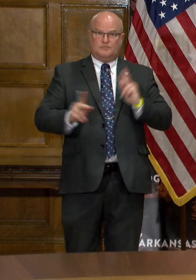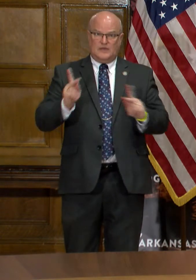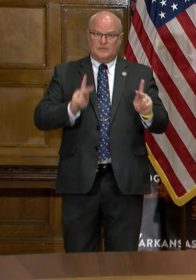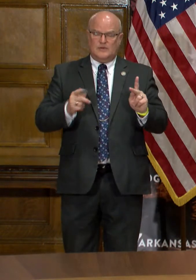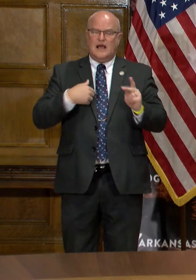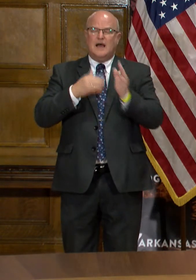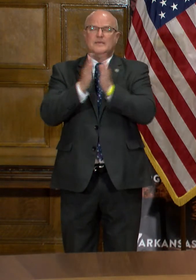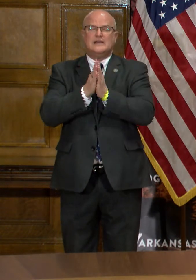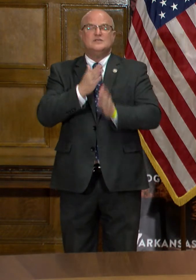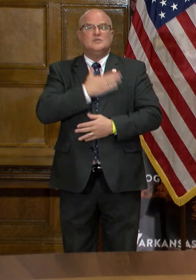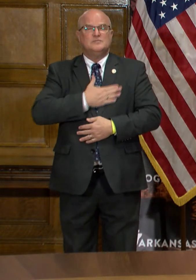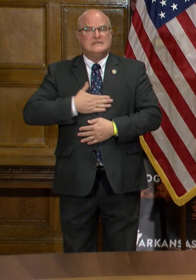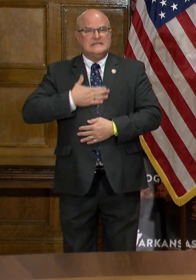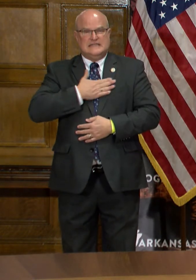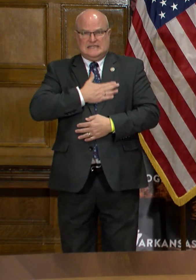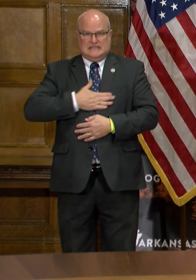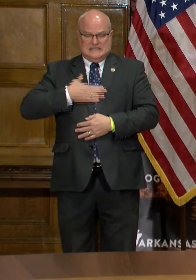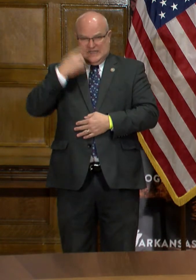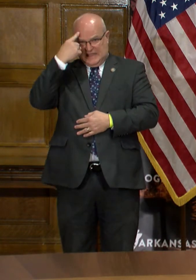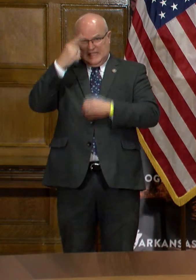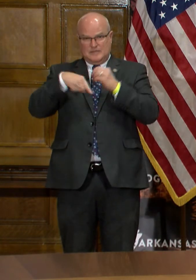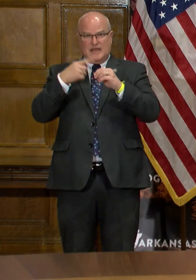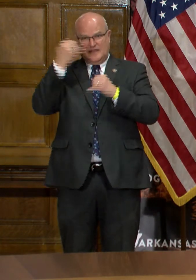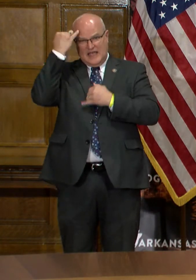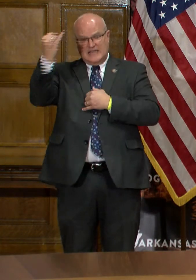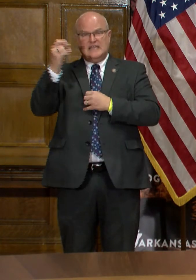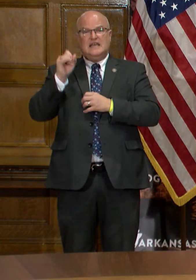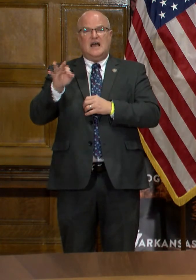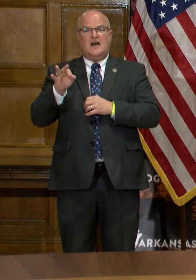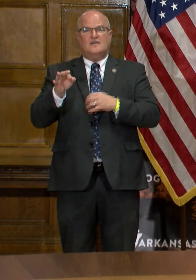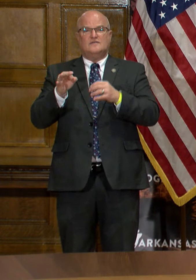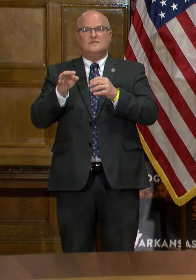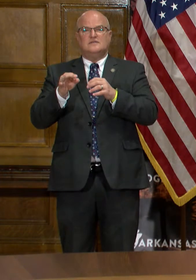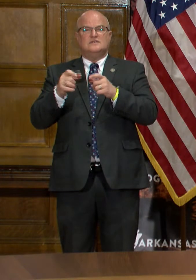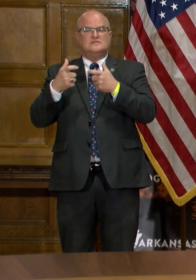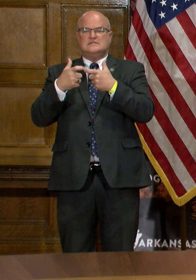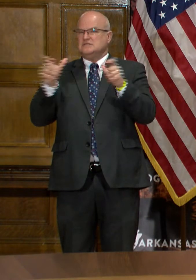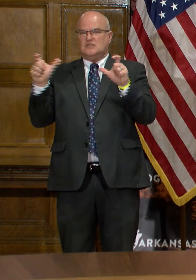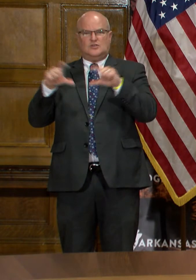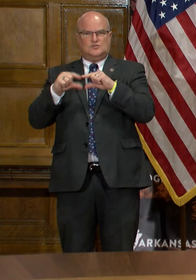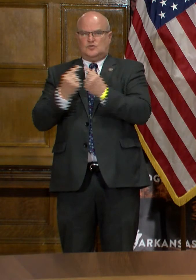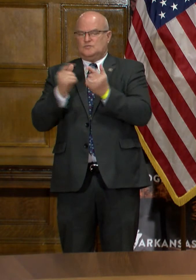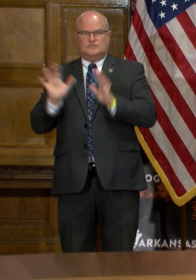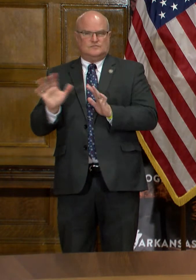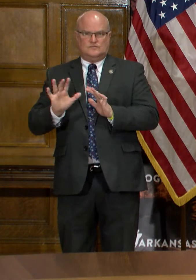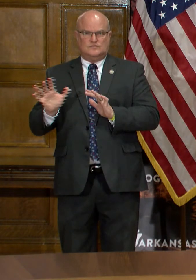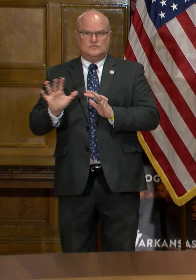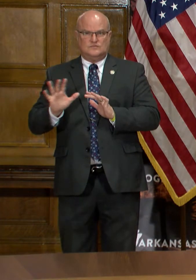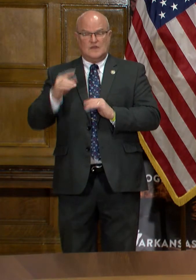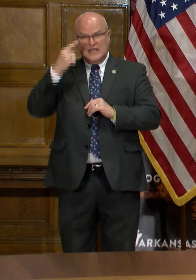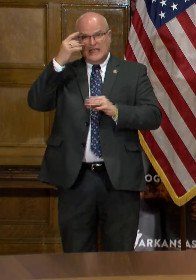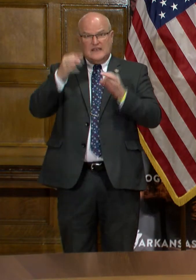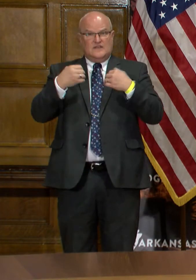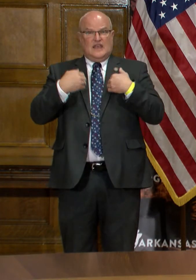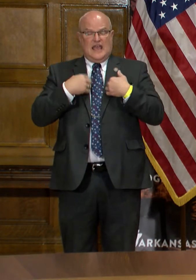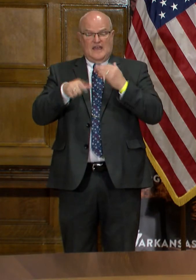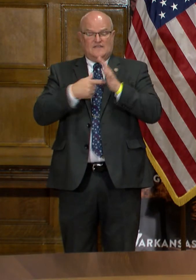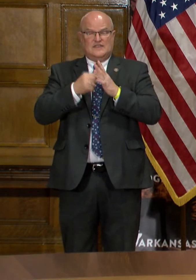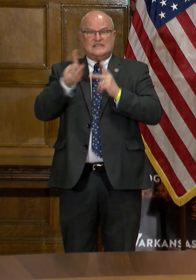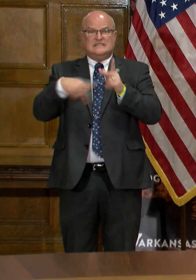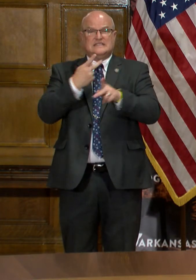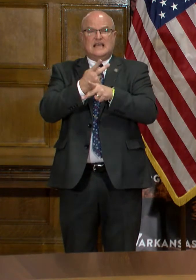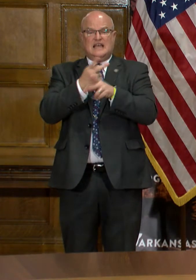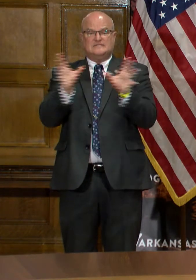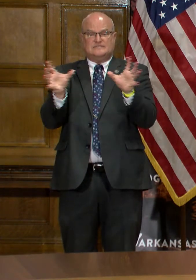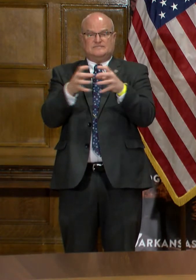am asking you to all reconsider the idea of getting together in a large group. I think that if you're going to have this type of a